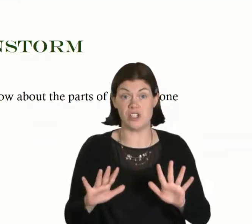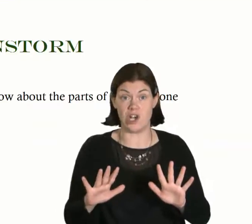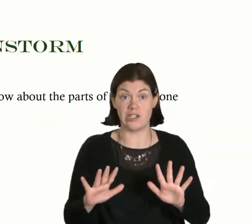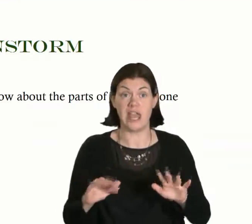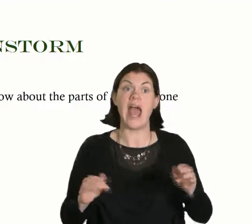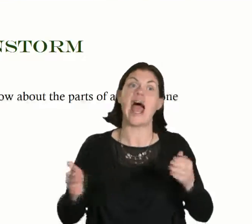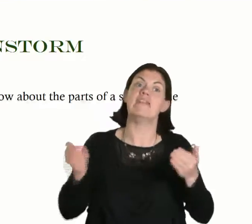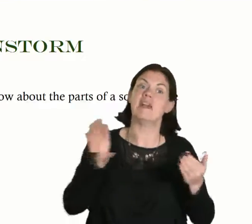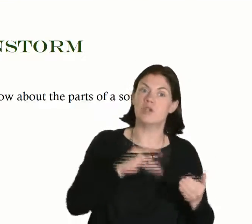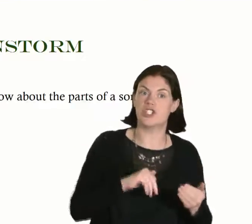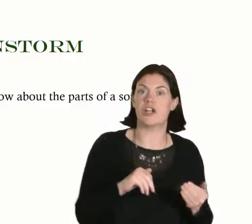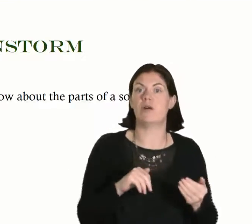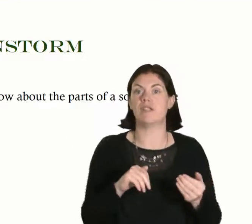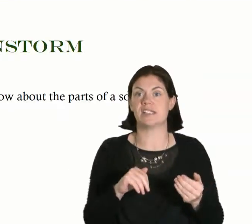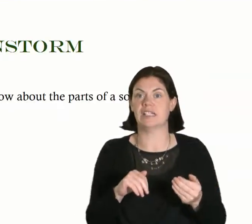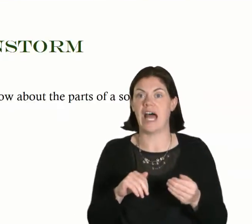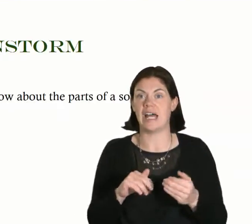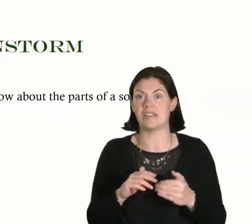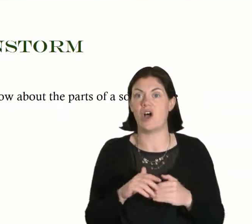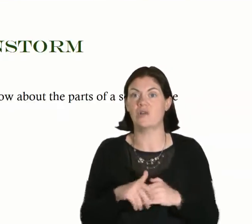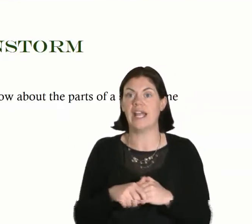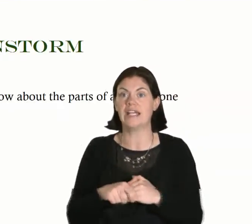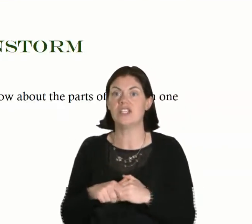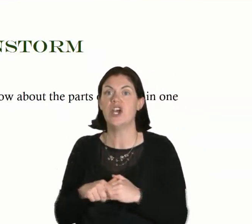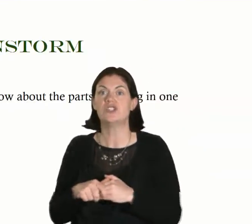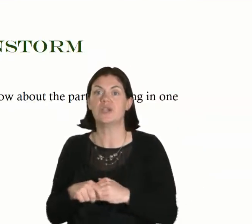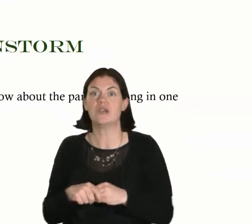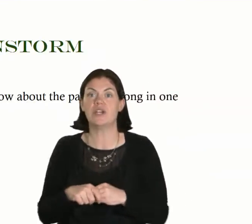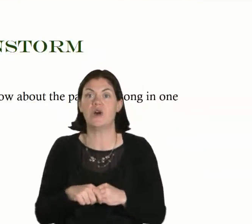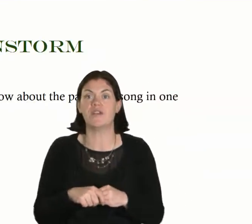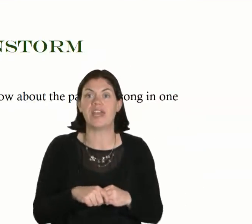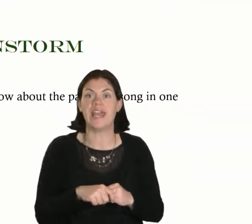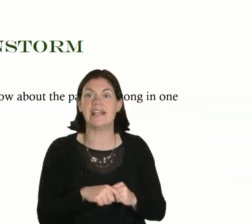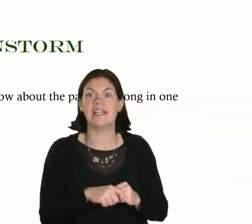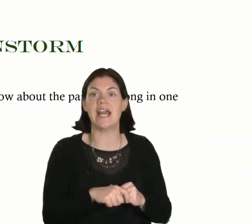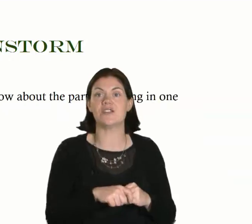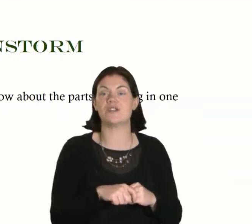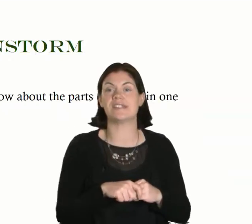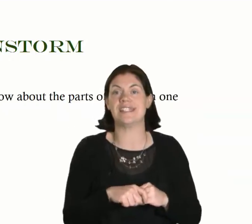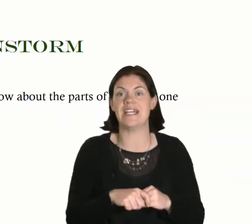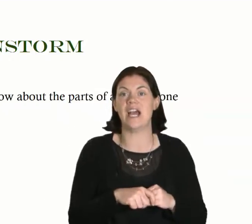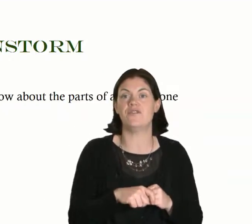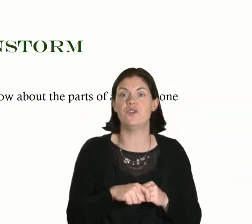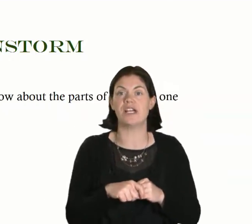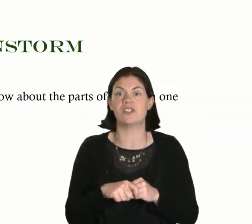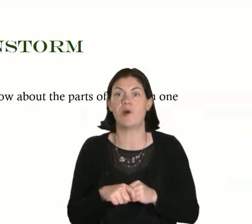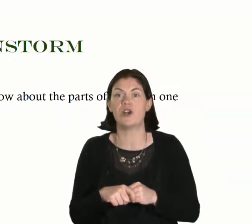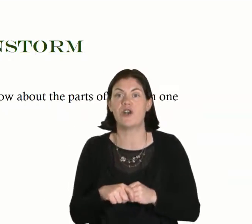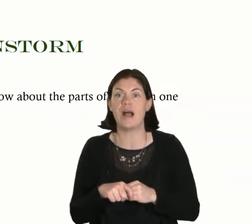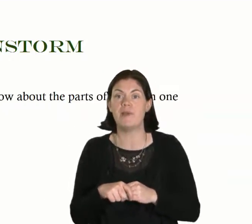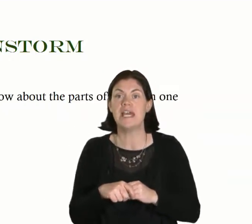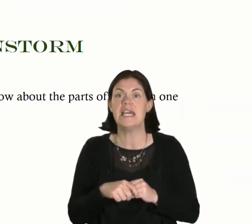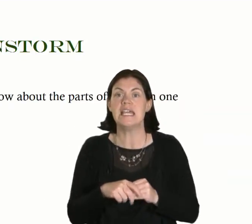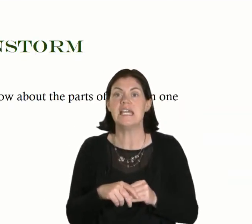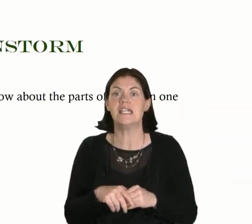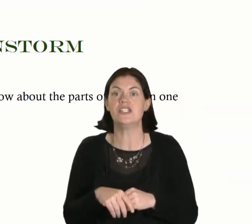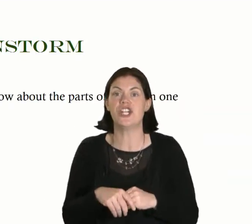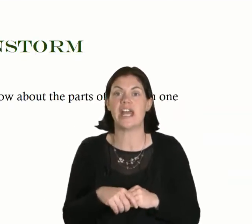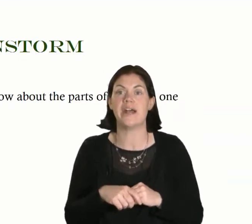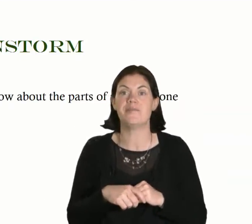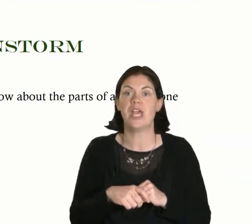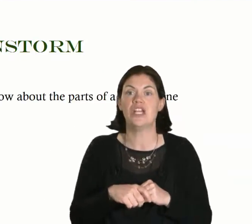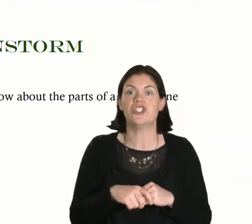a song, and then we'll share out as a class. All right. So here we go. If Kaylin and Christina, if you guys could partner up, Ian